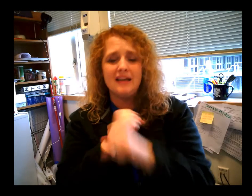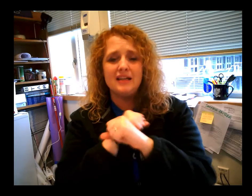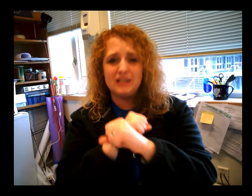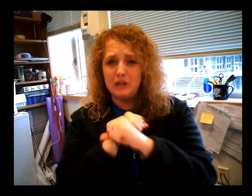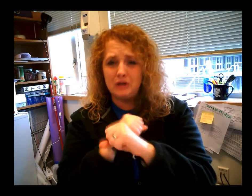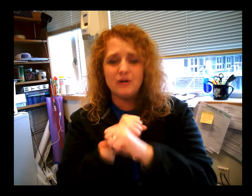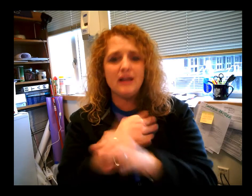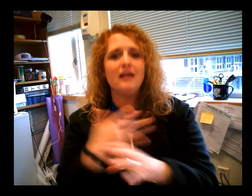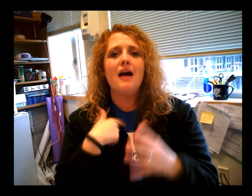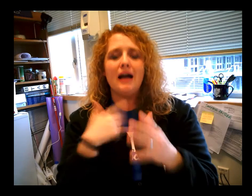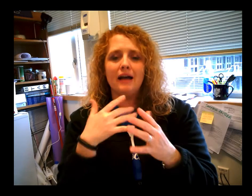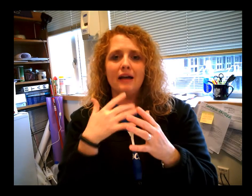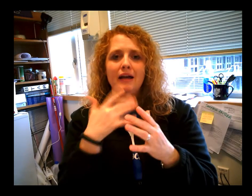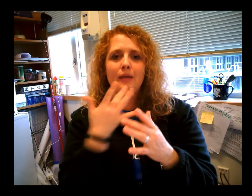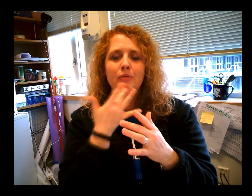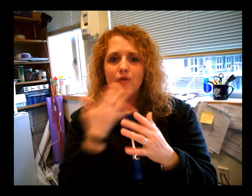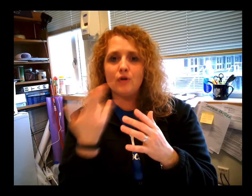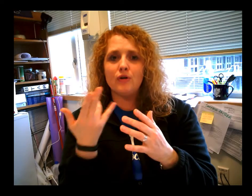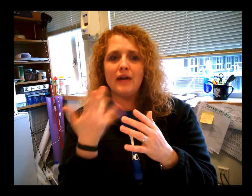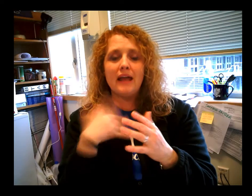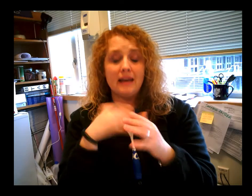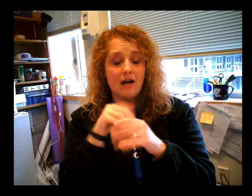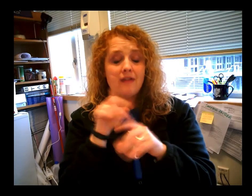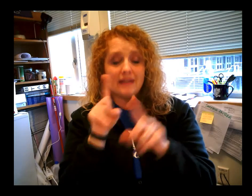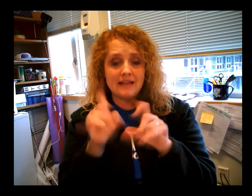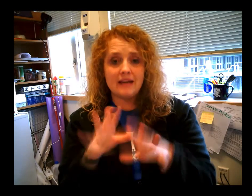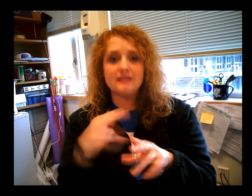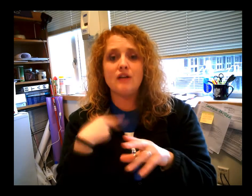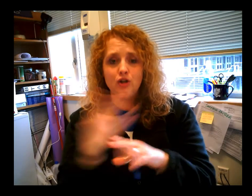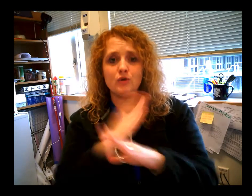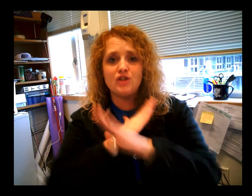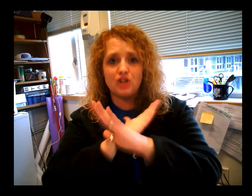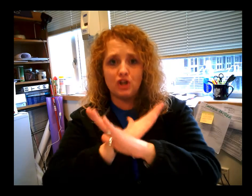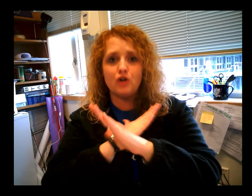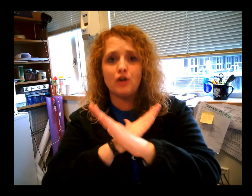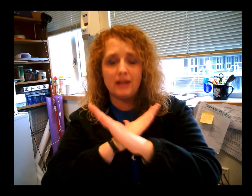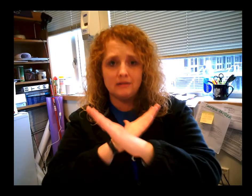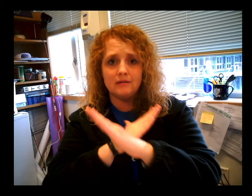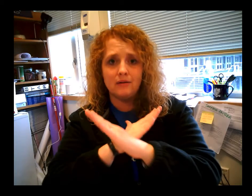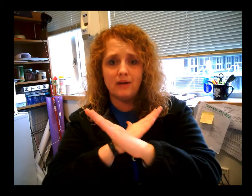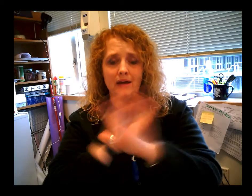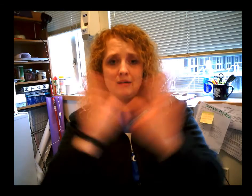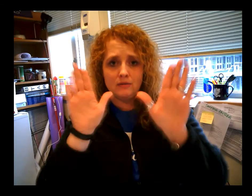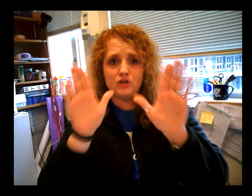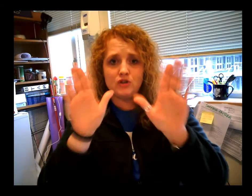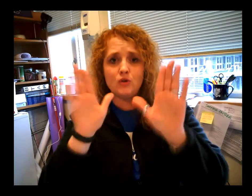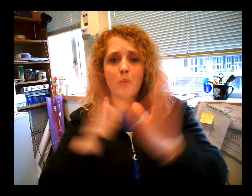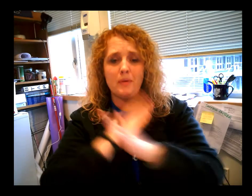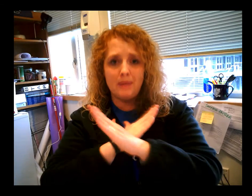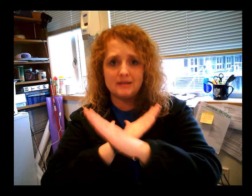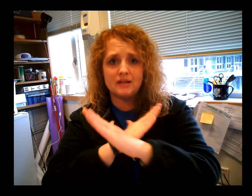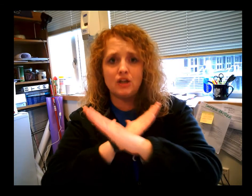Security, I prefer, and on the test, I'll use security. okay, with 2 open B's,